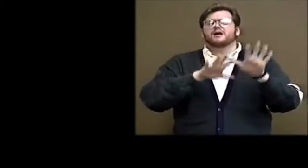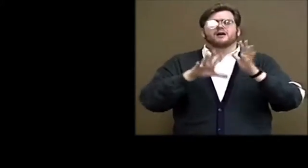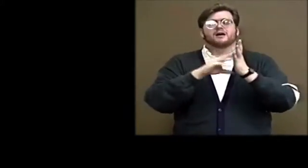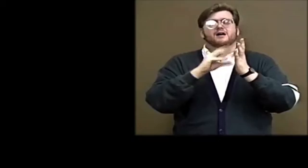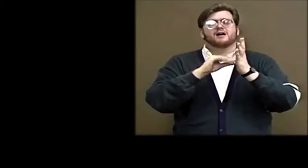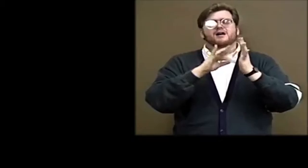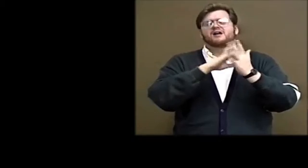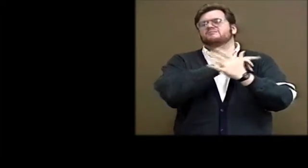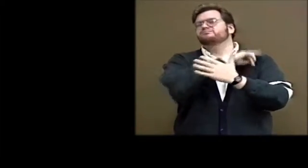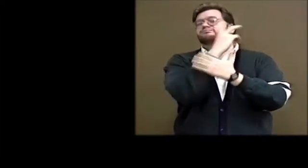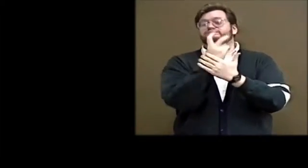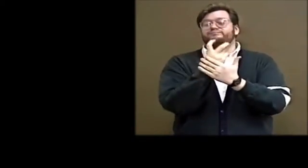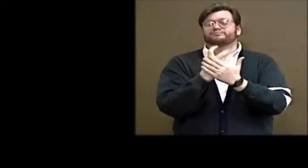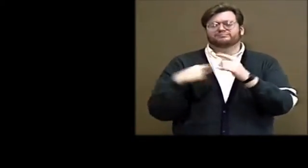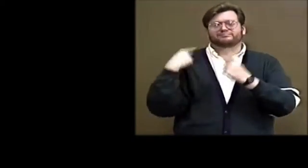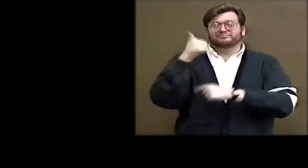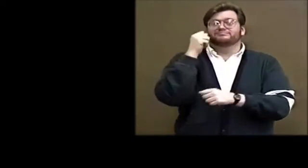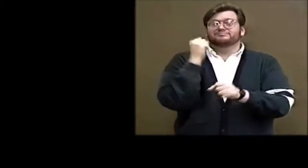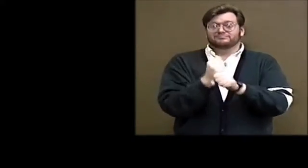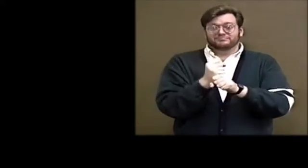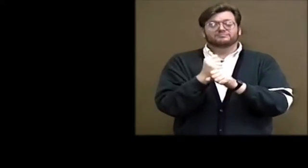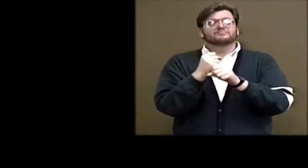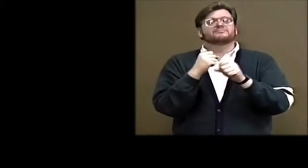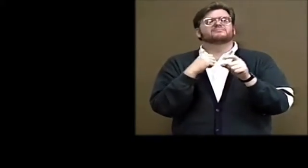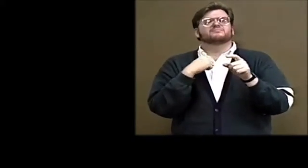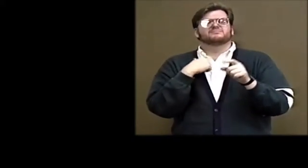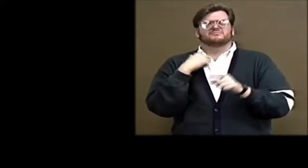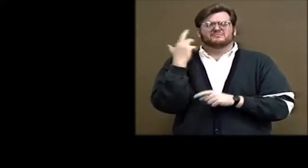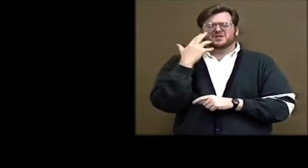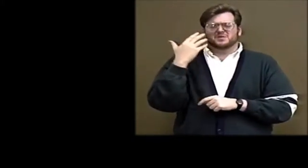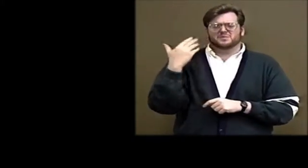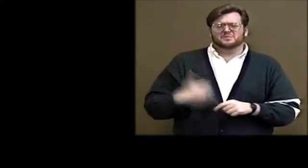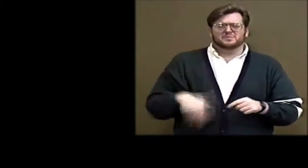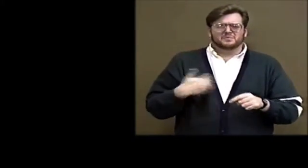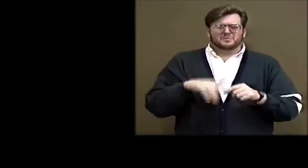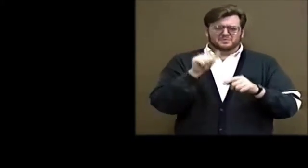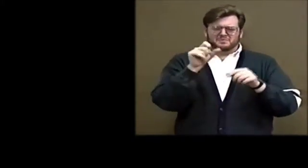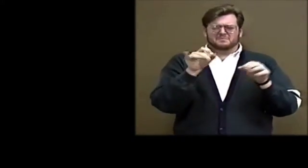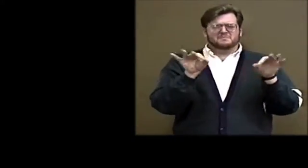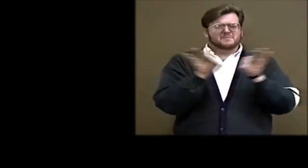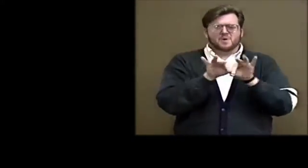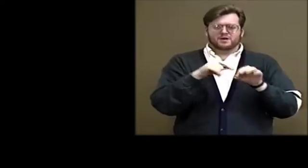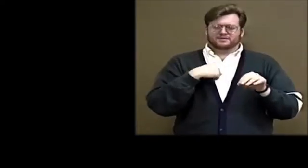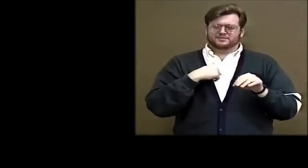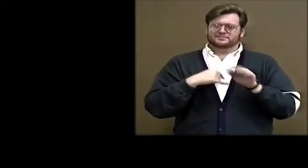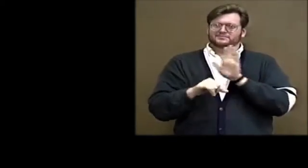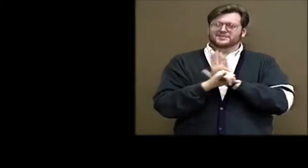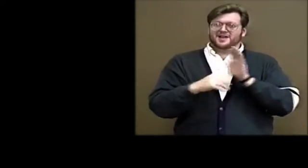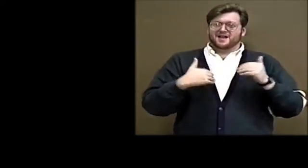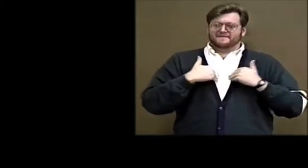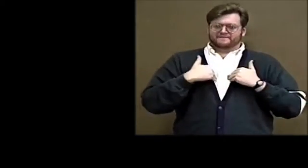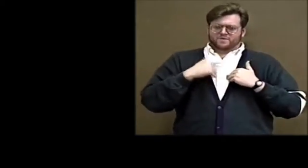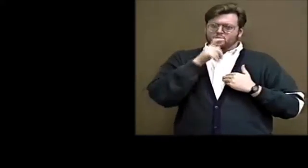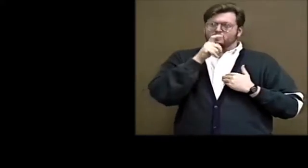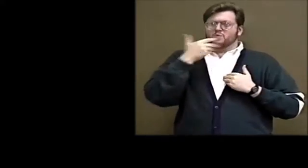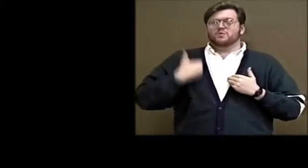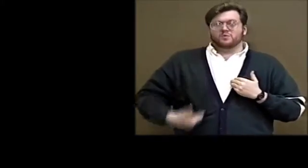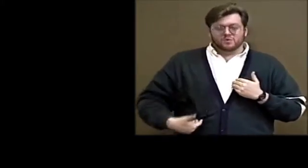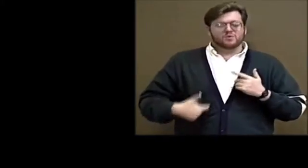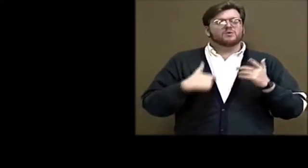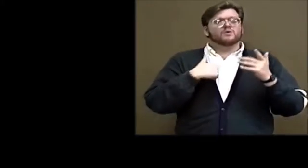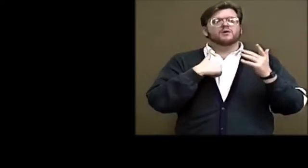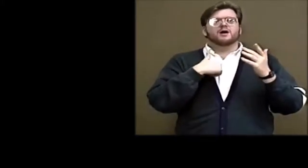study it. I completely dove into the language. It took me 10 years to realize how important American Sign Language really is and for me to find myself in who I really